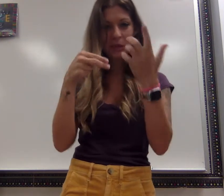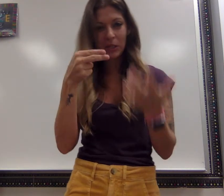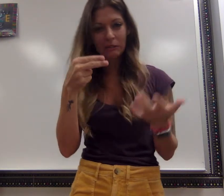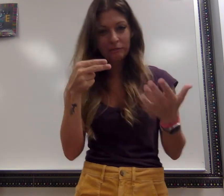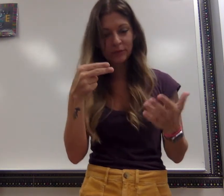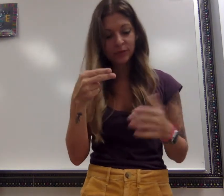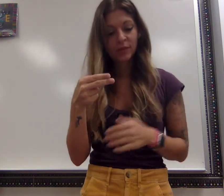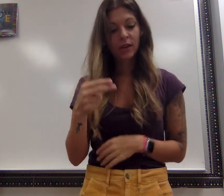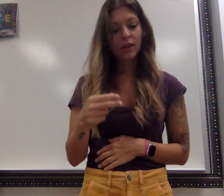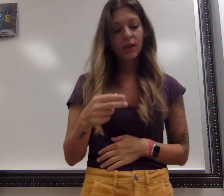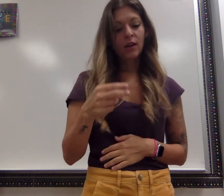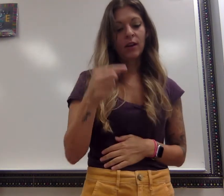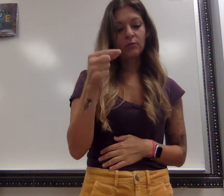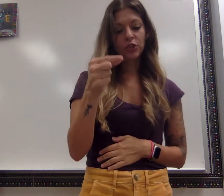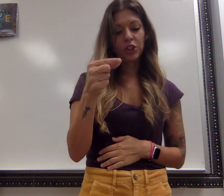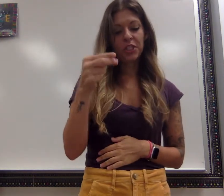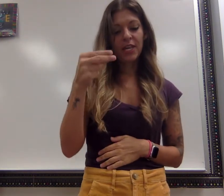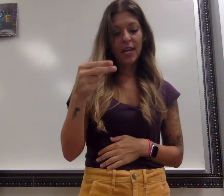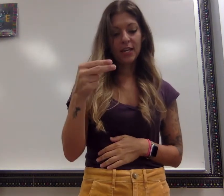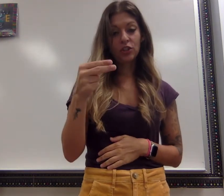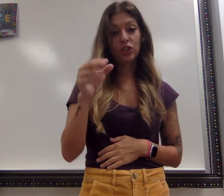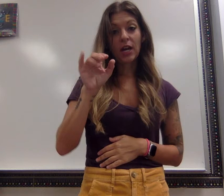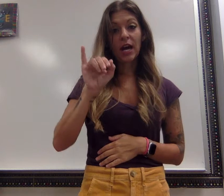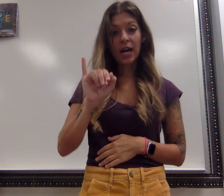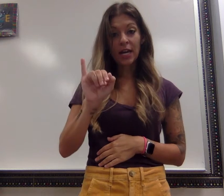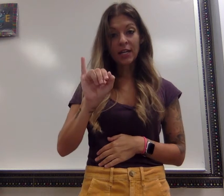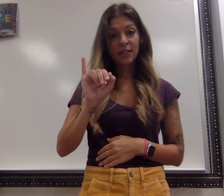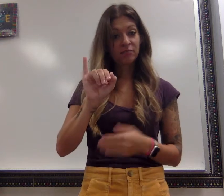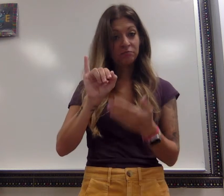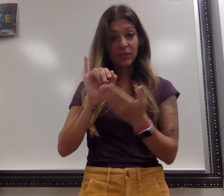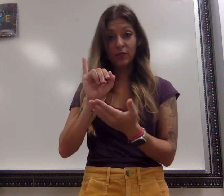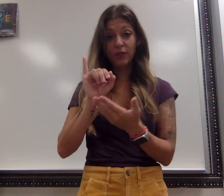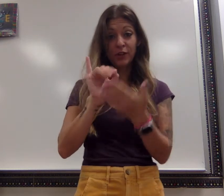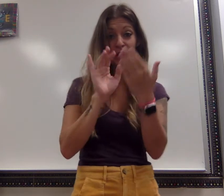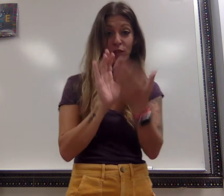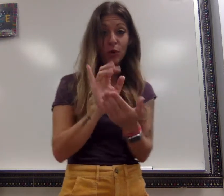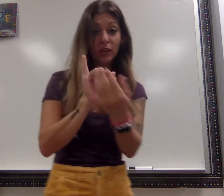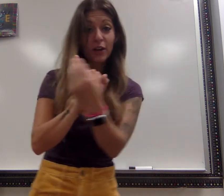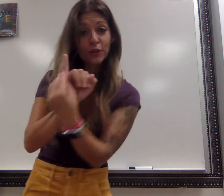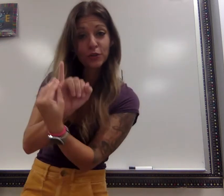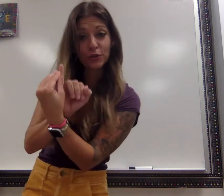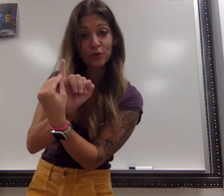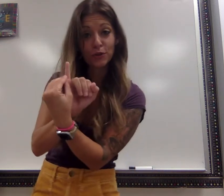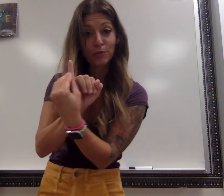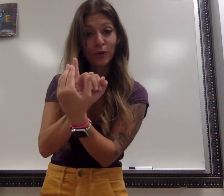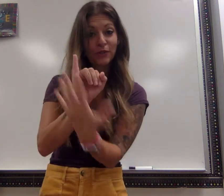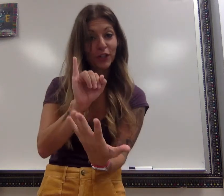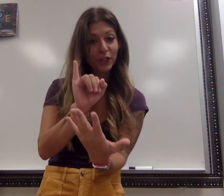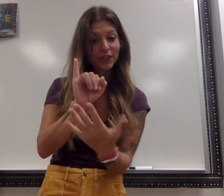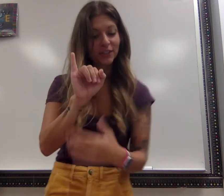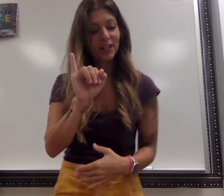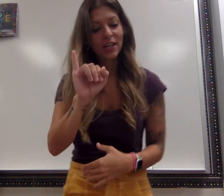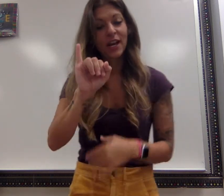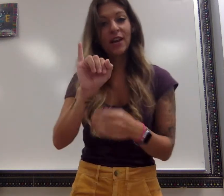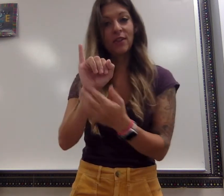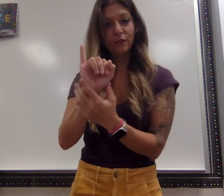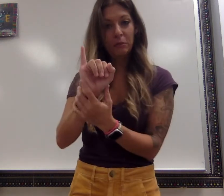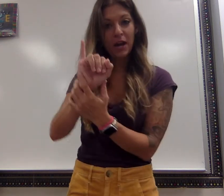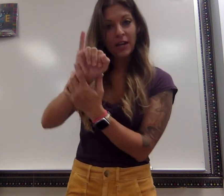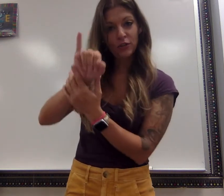maybe. G, H, I. It's a very small letter, so you use the smallest finger. And then from I, you